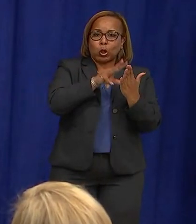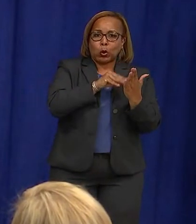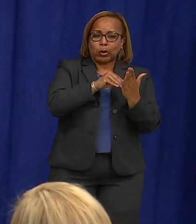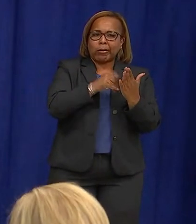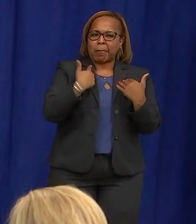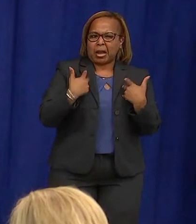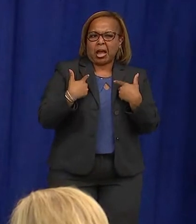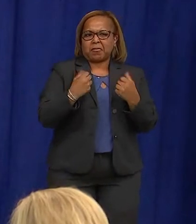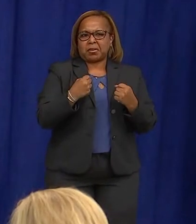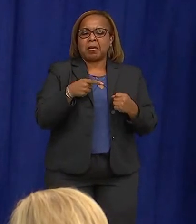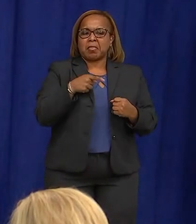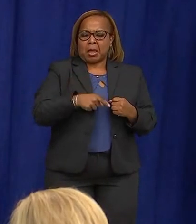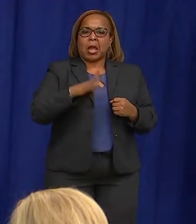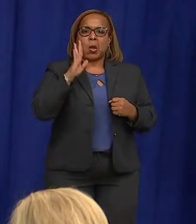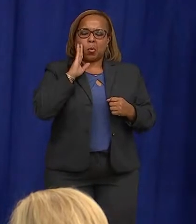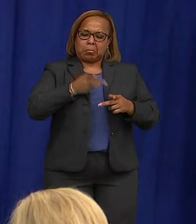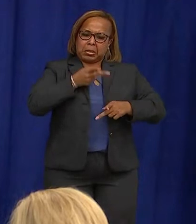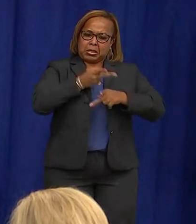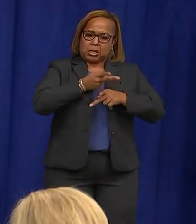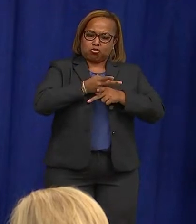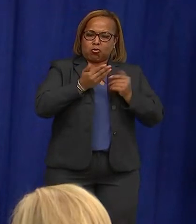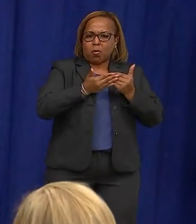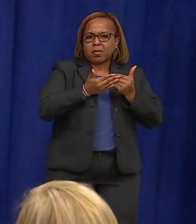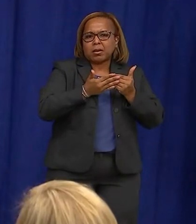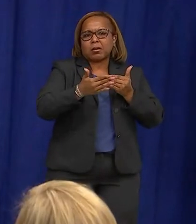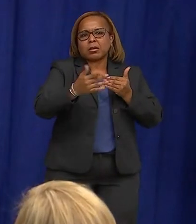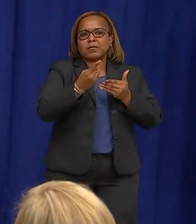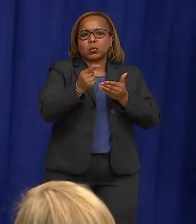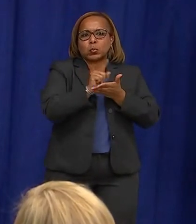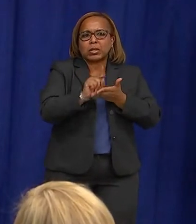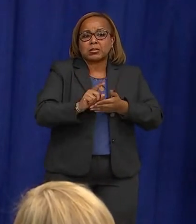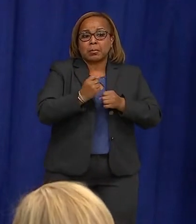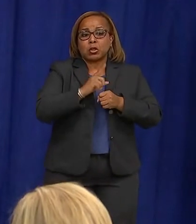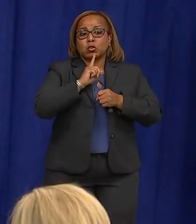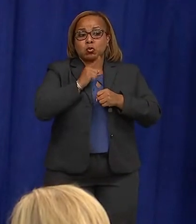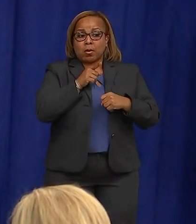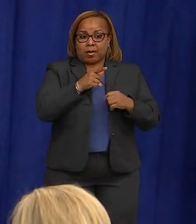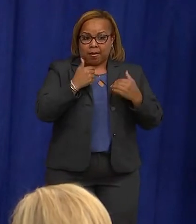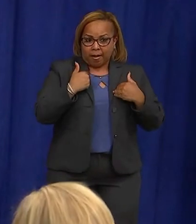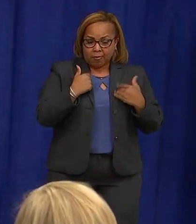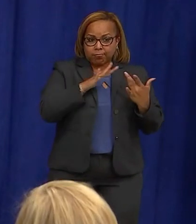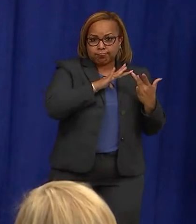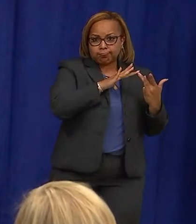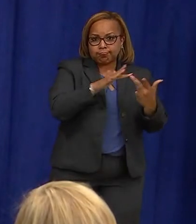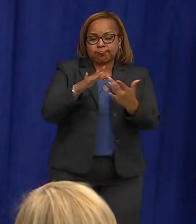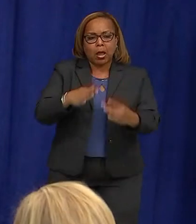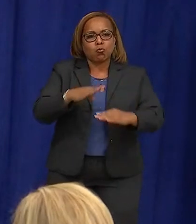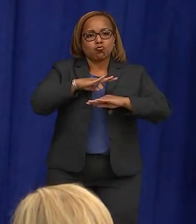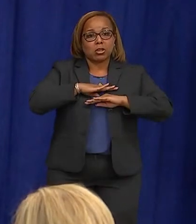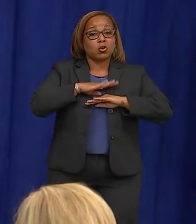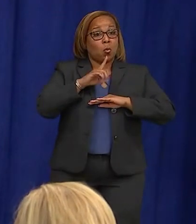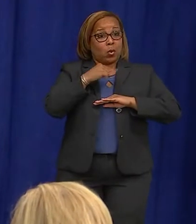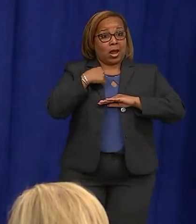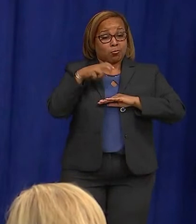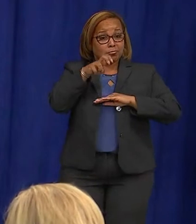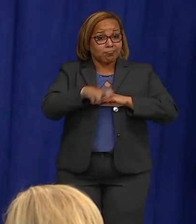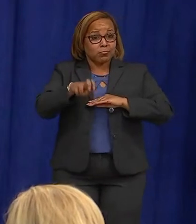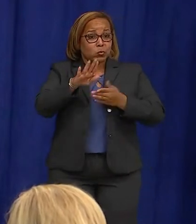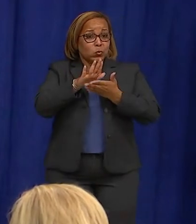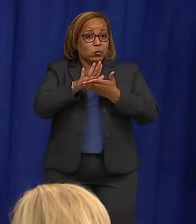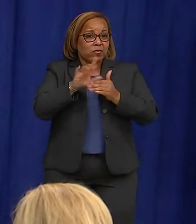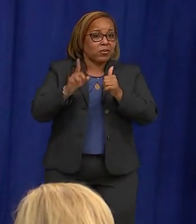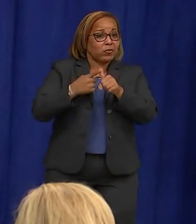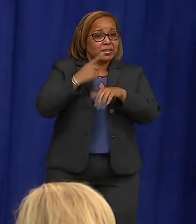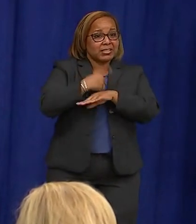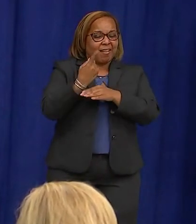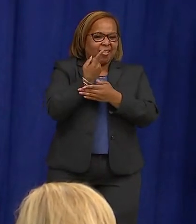I'm confident that they will be diligent over these next couple of weeks to make sure that they have outreach. When I was going around the schools for